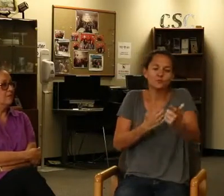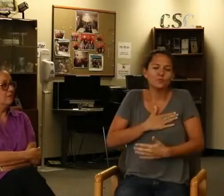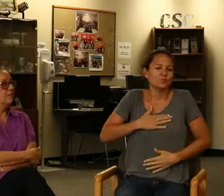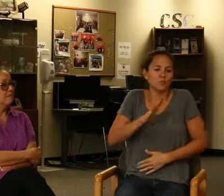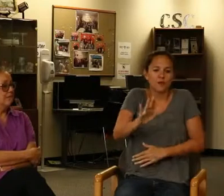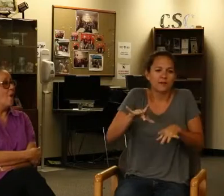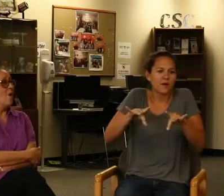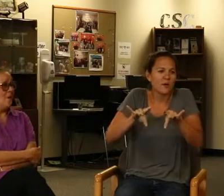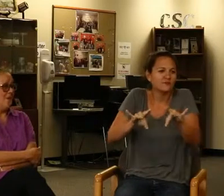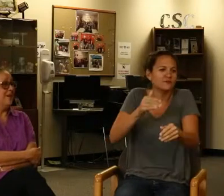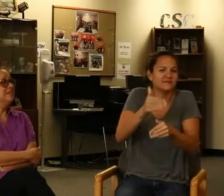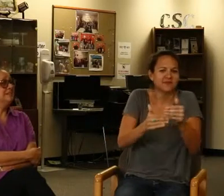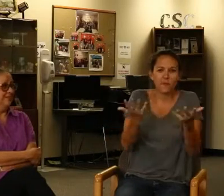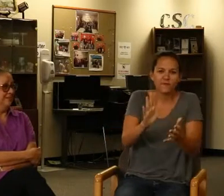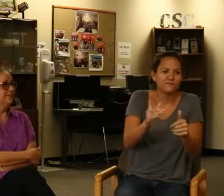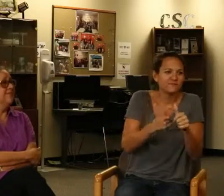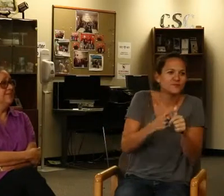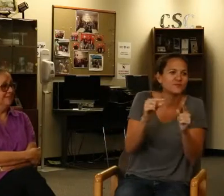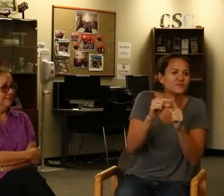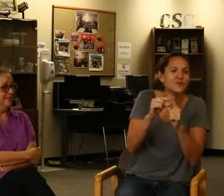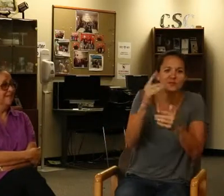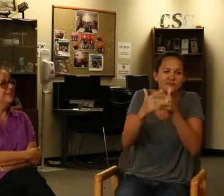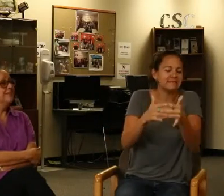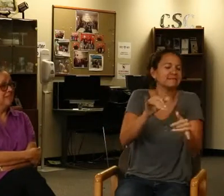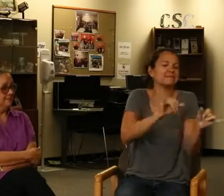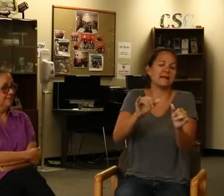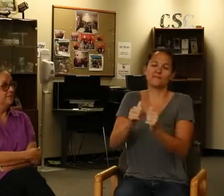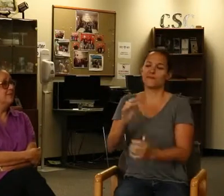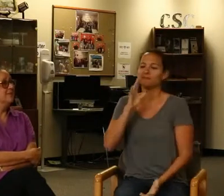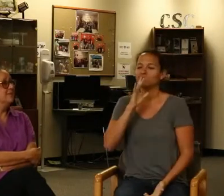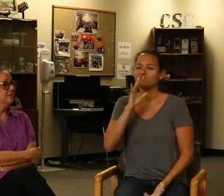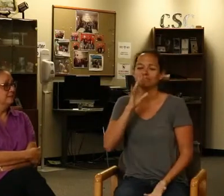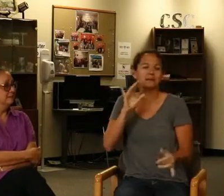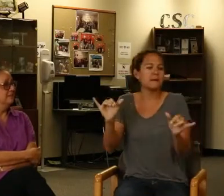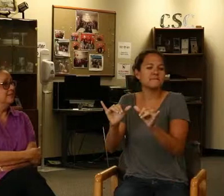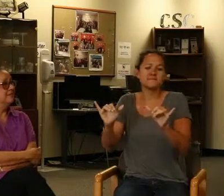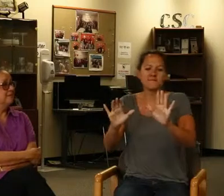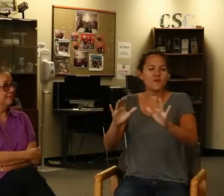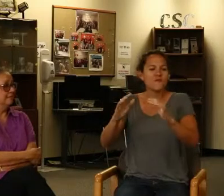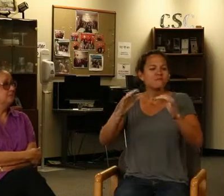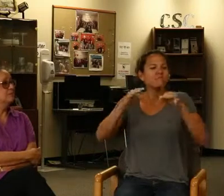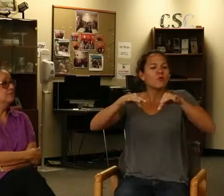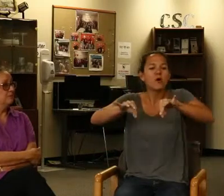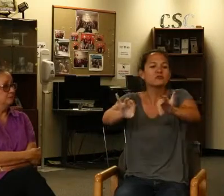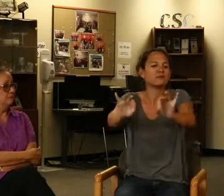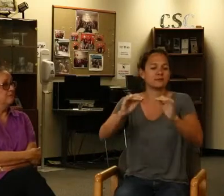know that, he's really loving acquiring language, his first words, all of this. It's the same with babbling. They start,